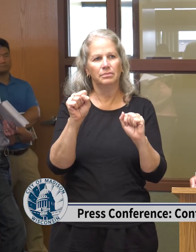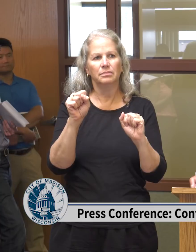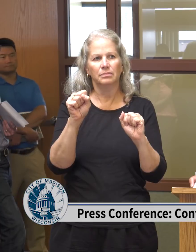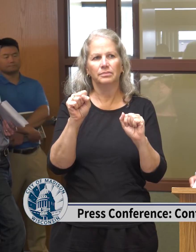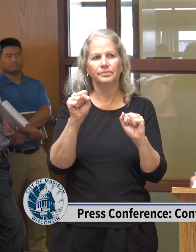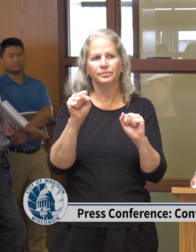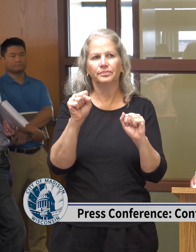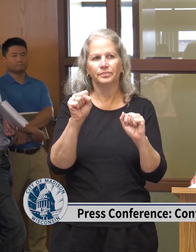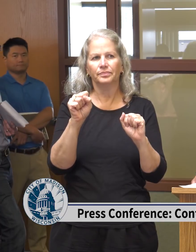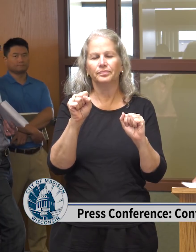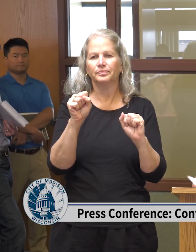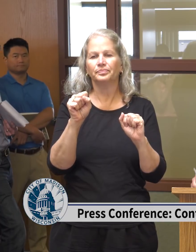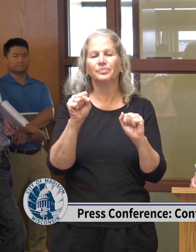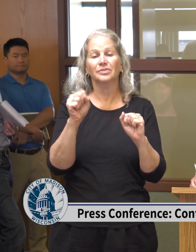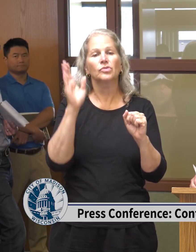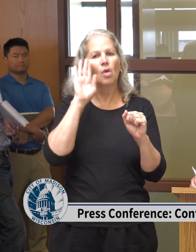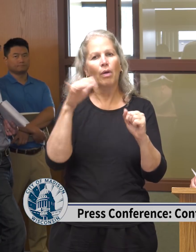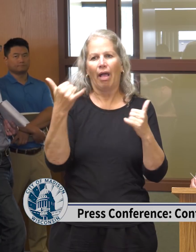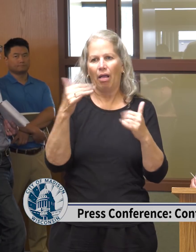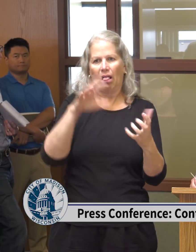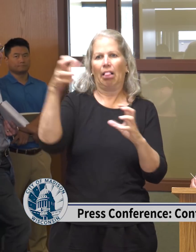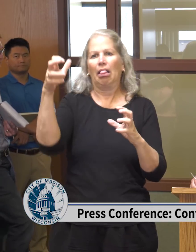We want to remind people,